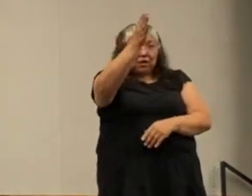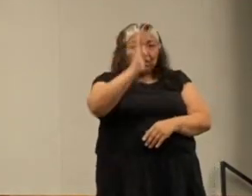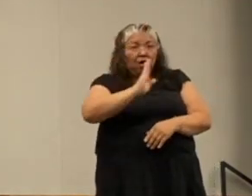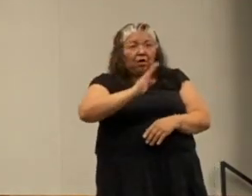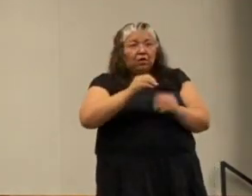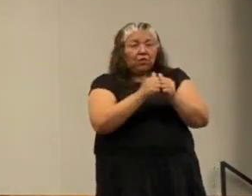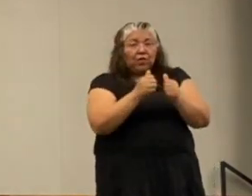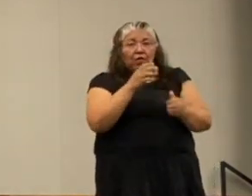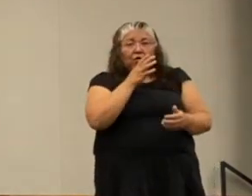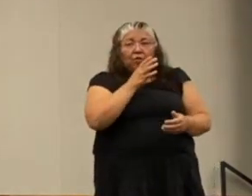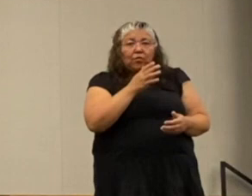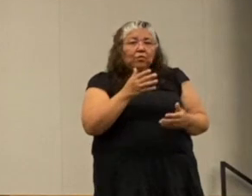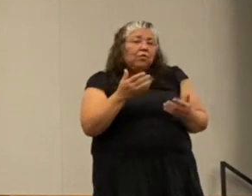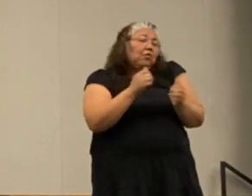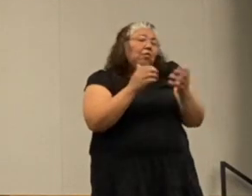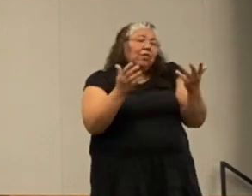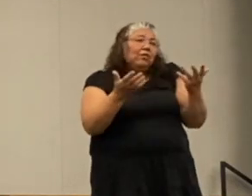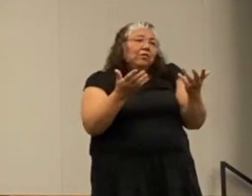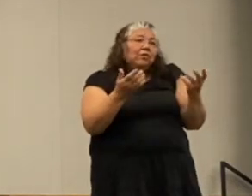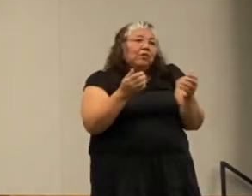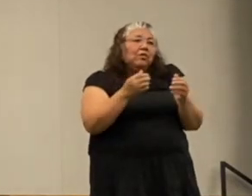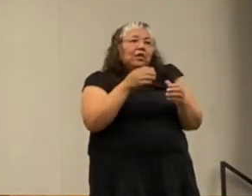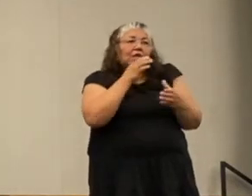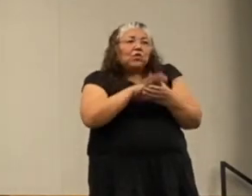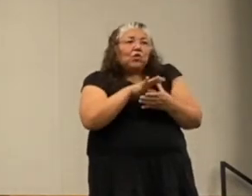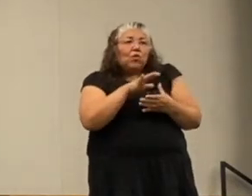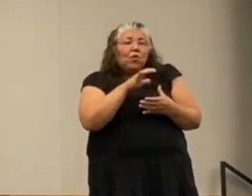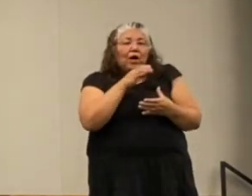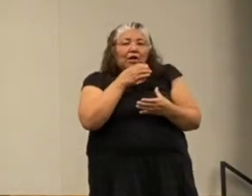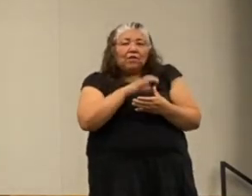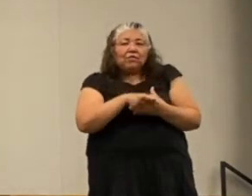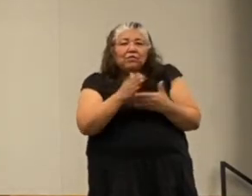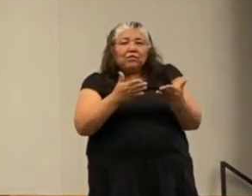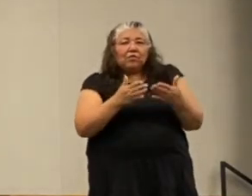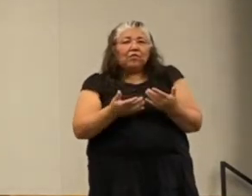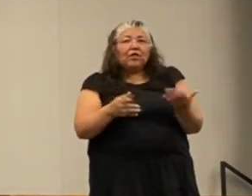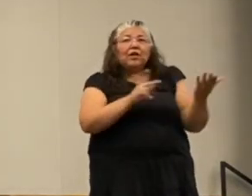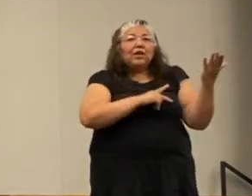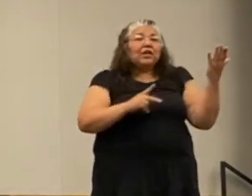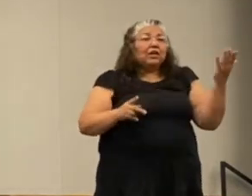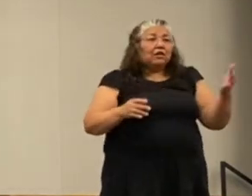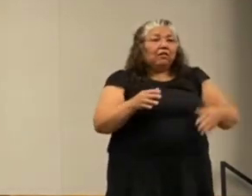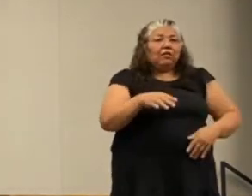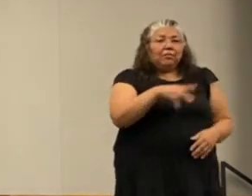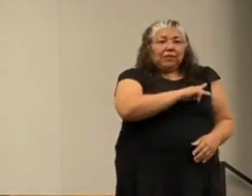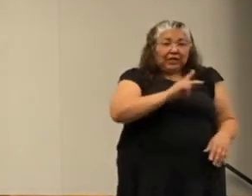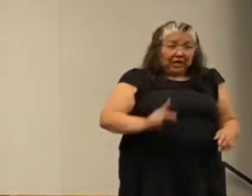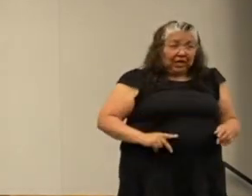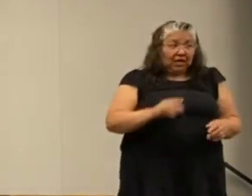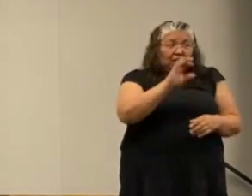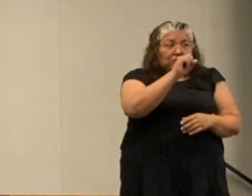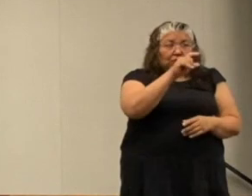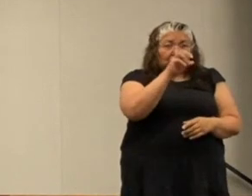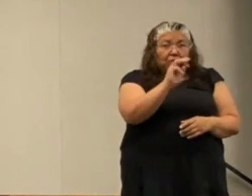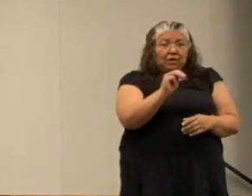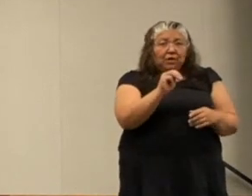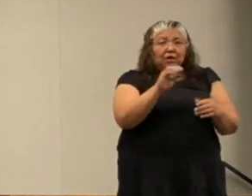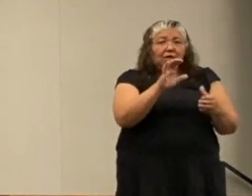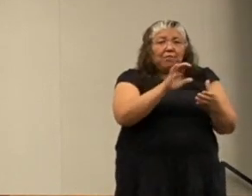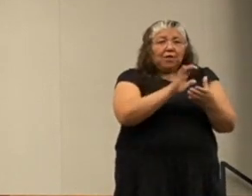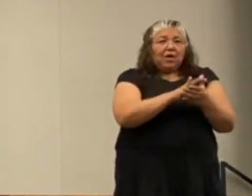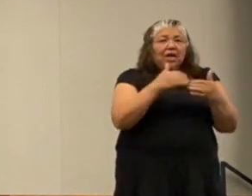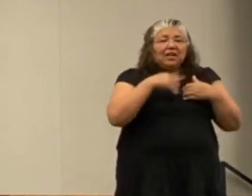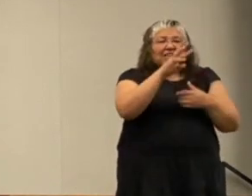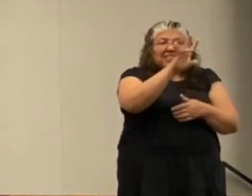women or with whom his wife served. Listen to this. King Solomon had